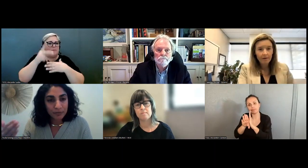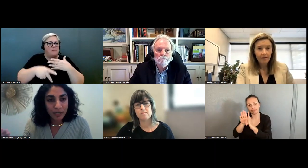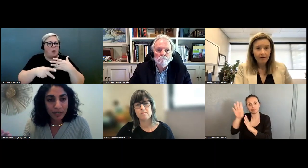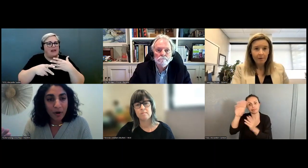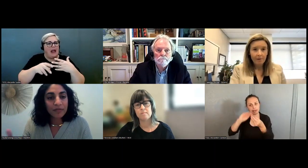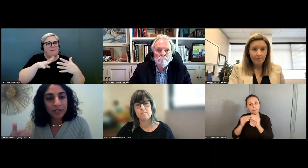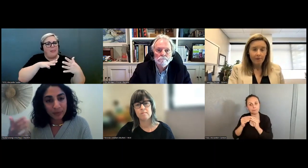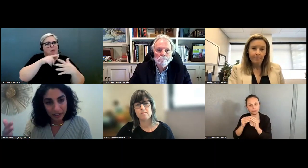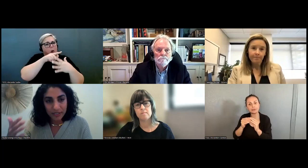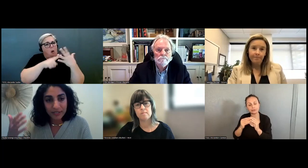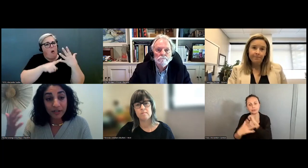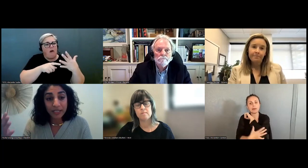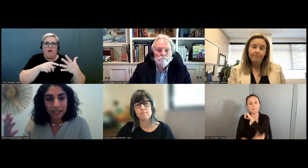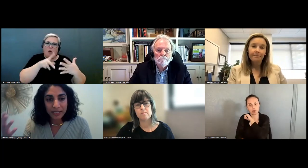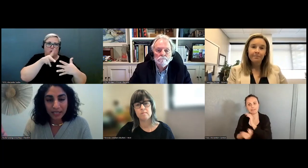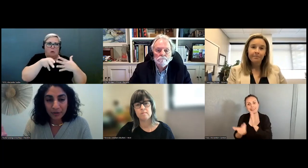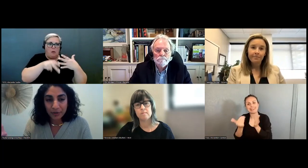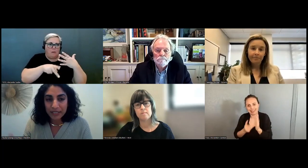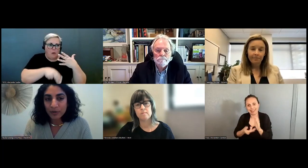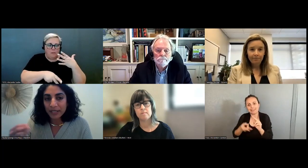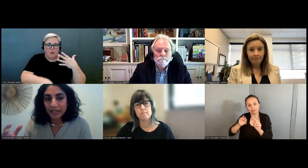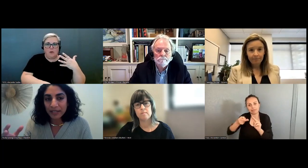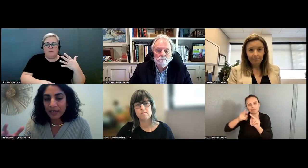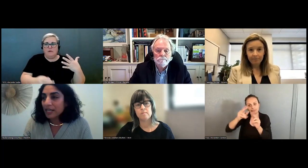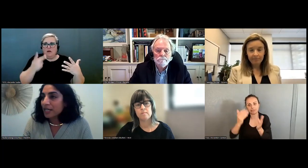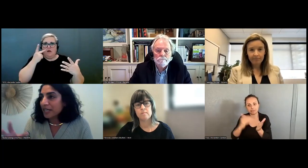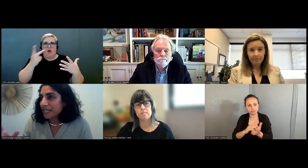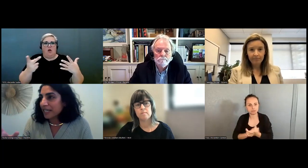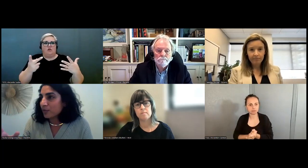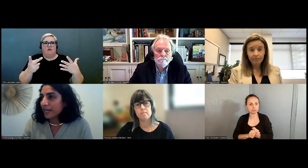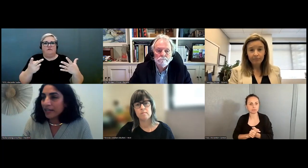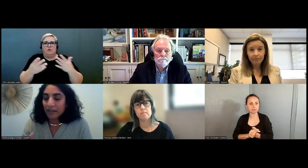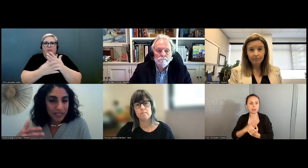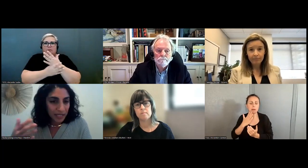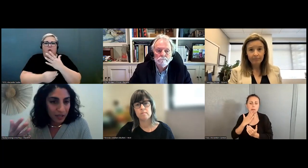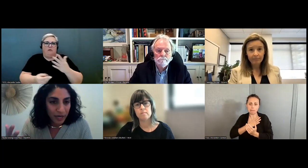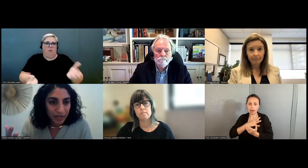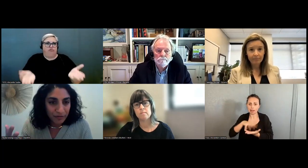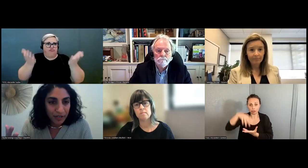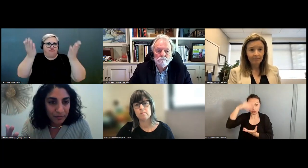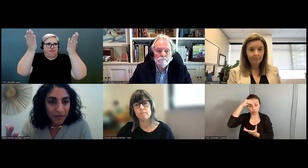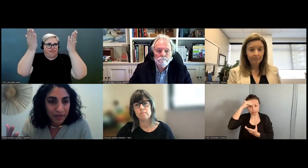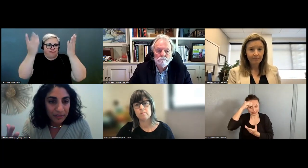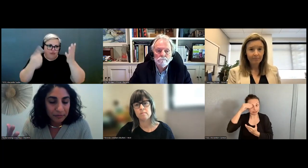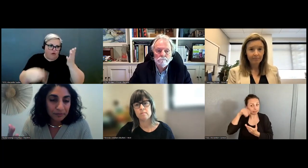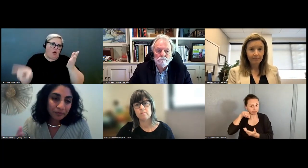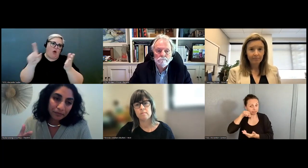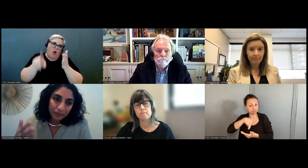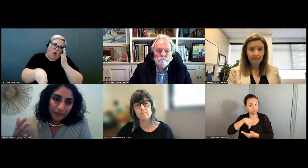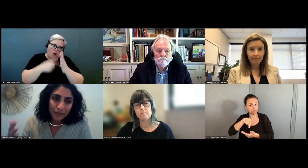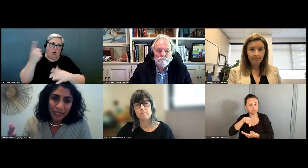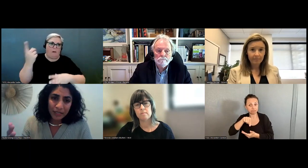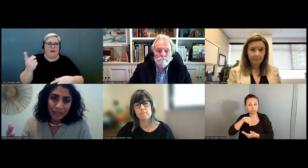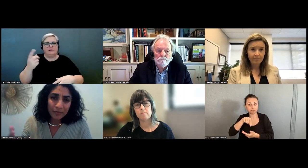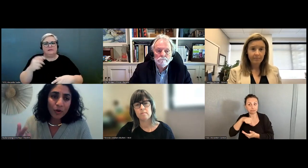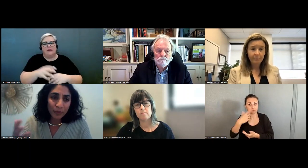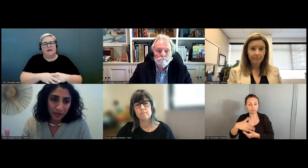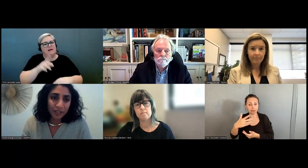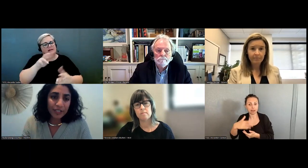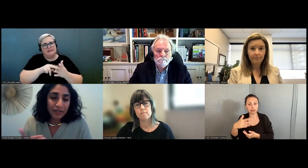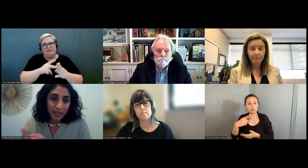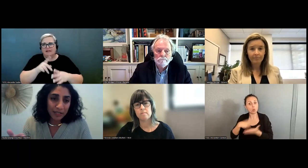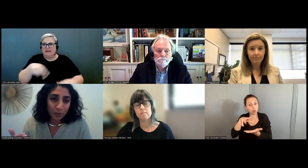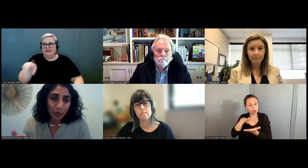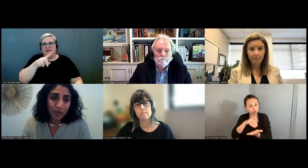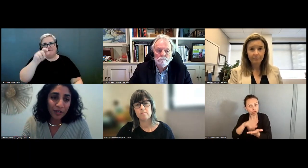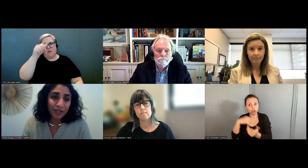those poverty rates starting to increase. So I think my takeaway, or the takeaway from the what we